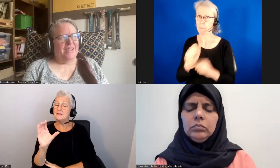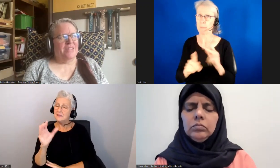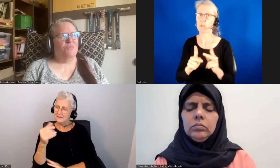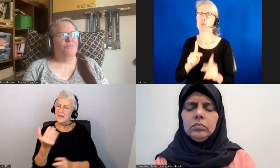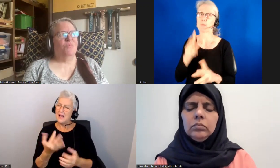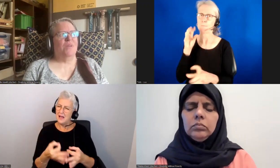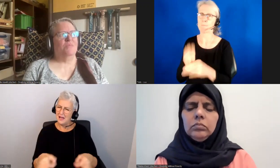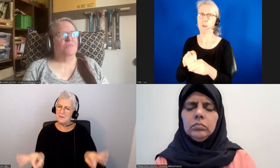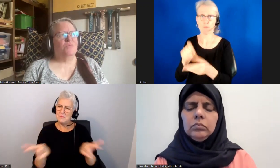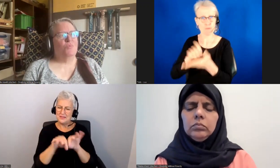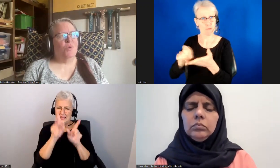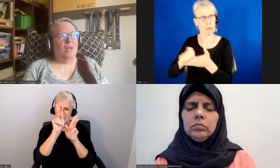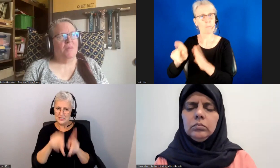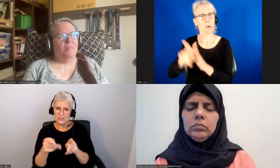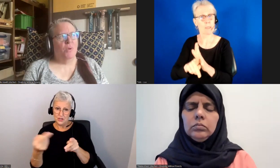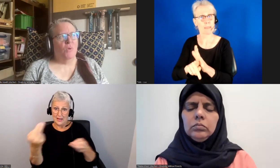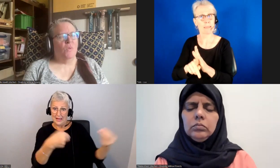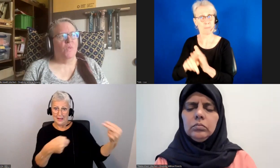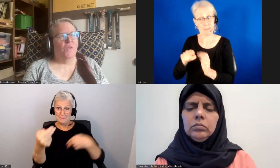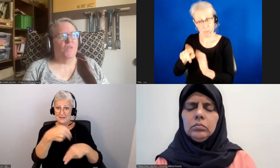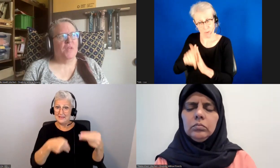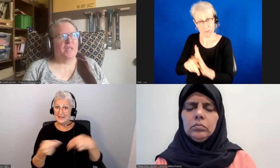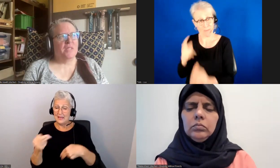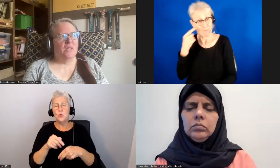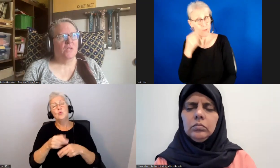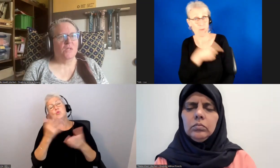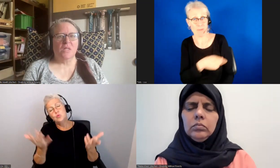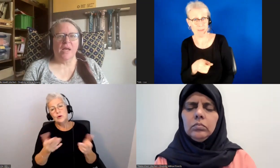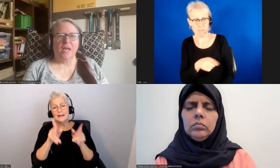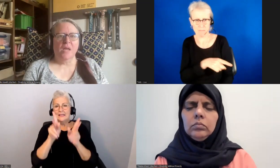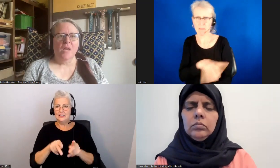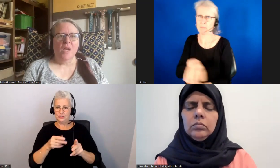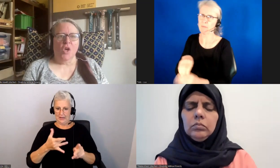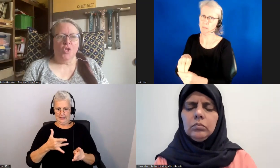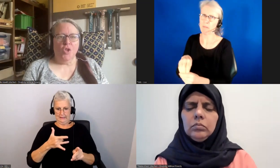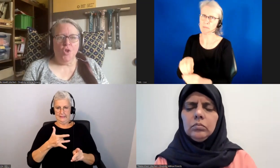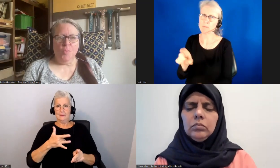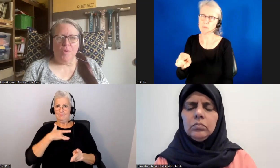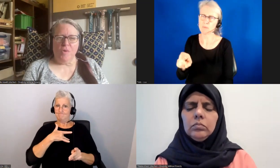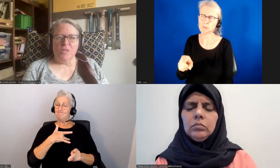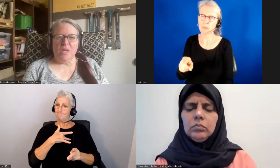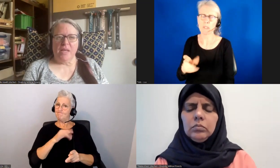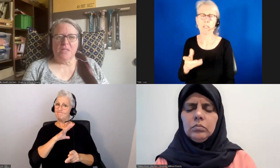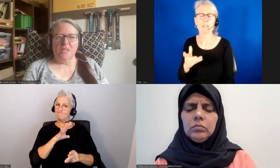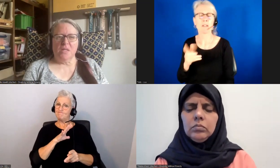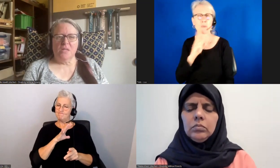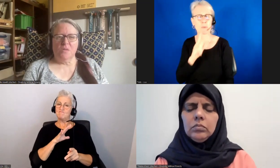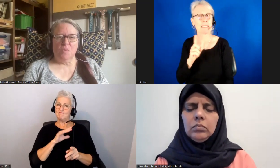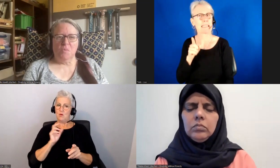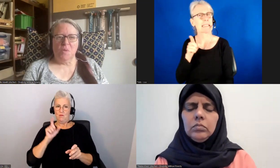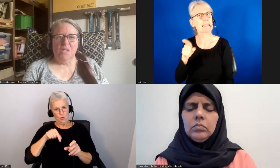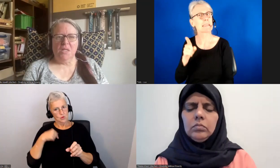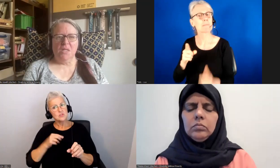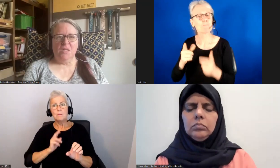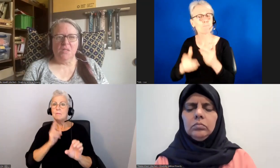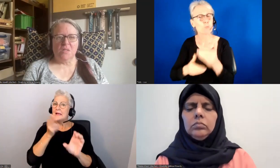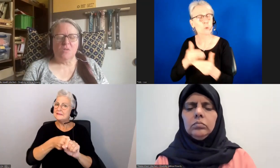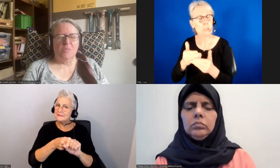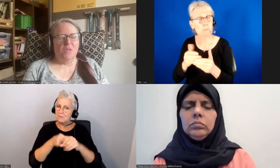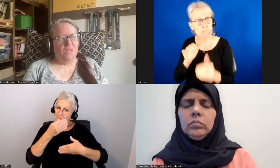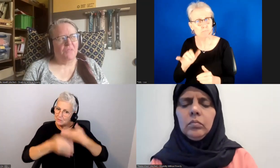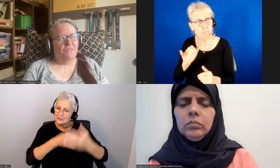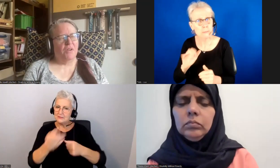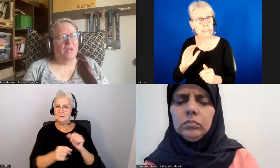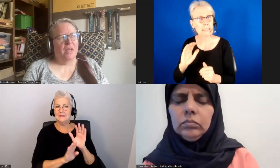I think it's really important that this looks like a new process that really